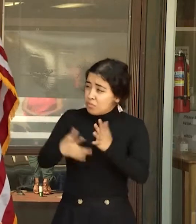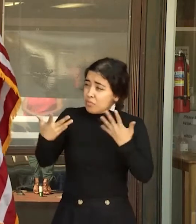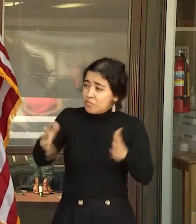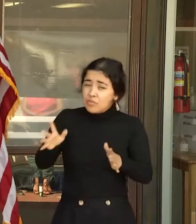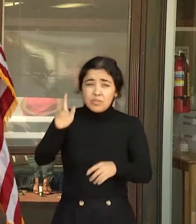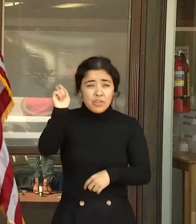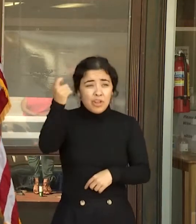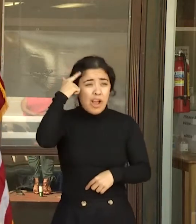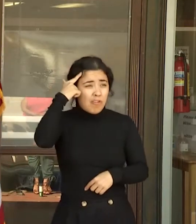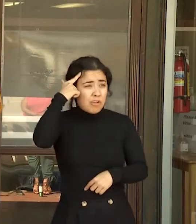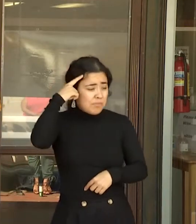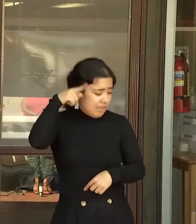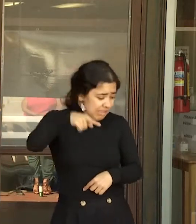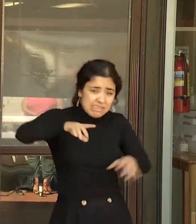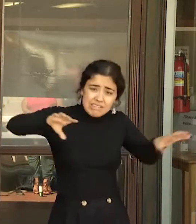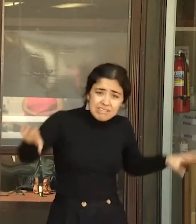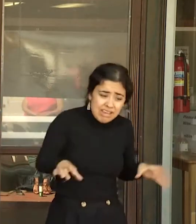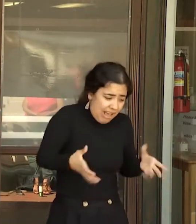all expediency.